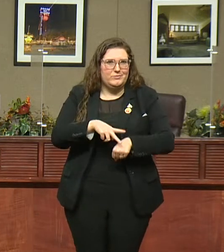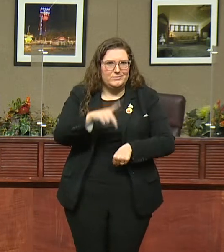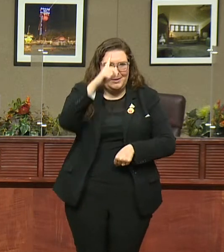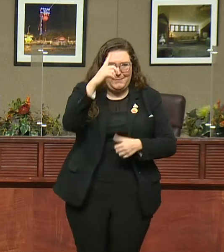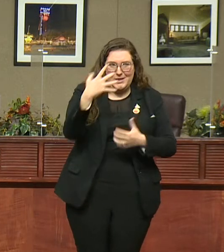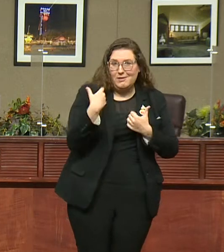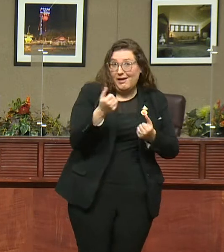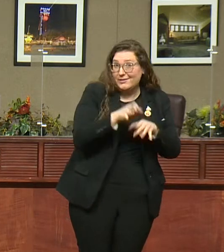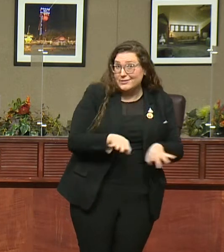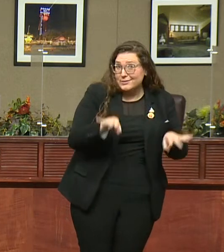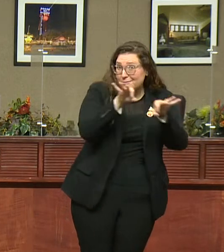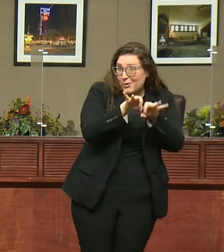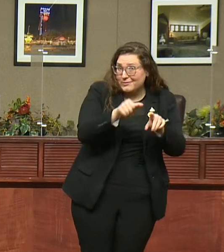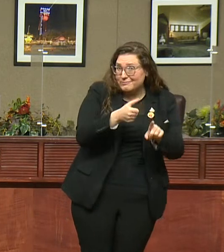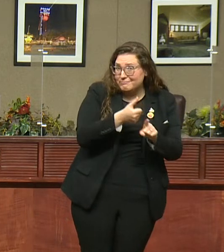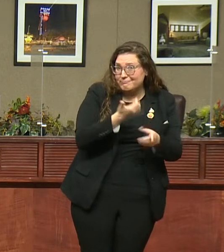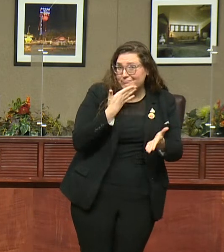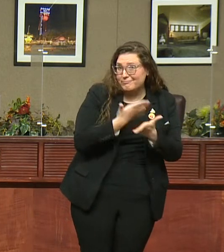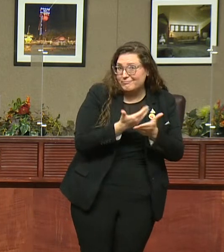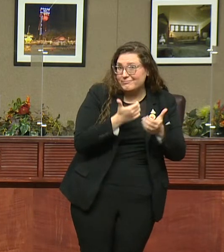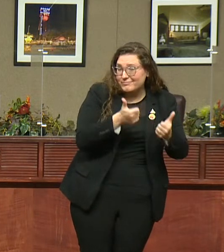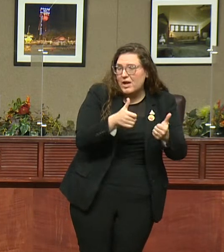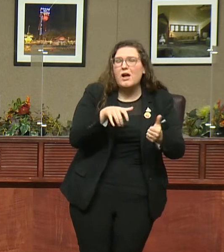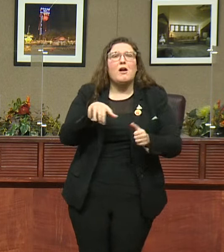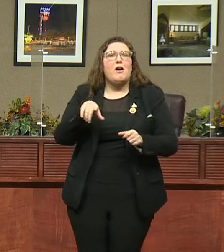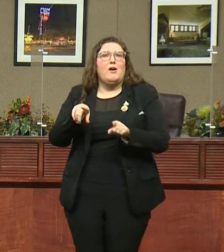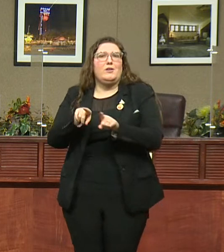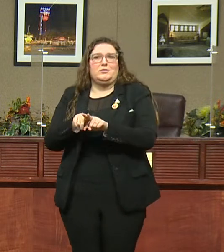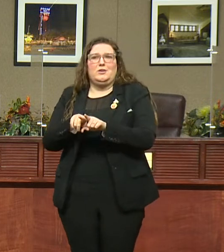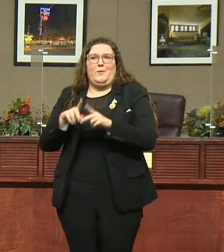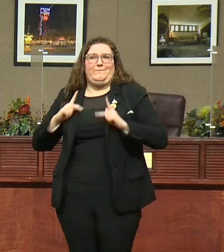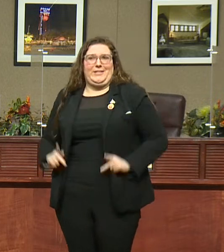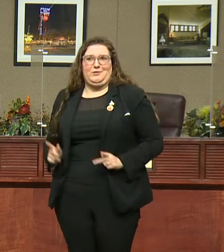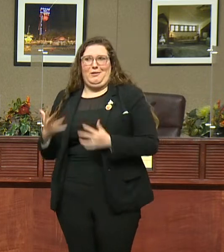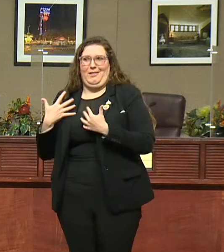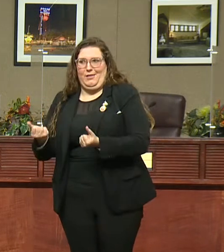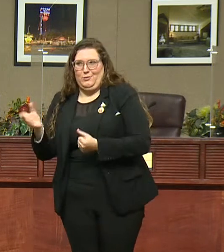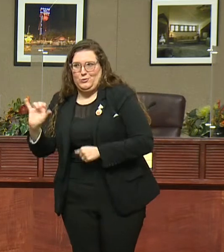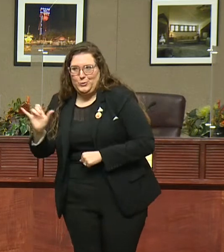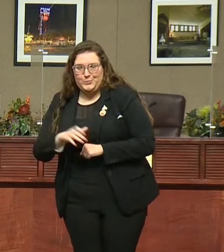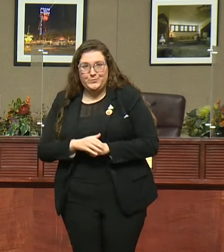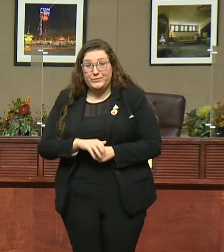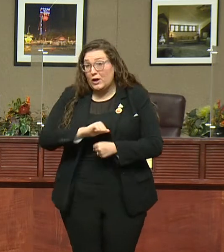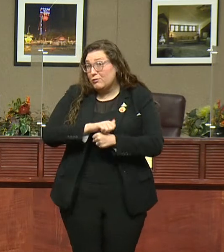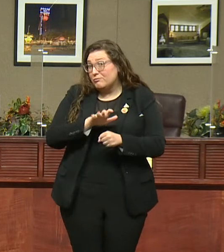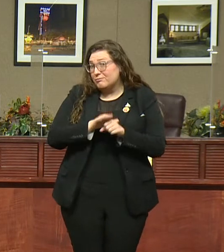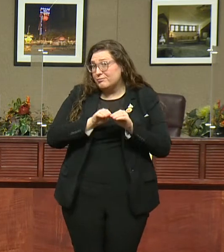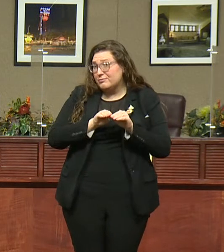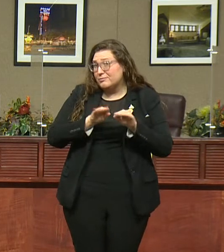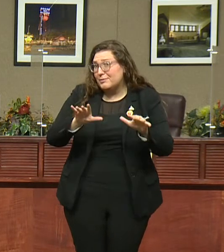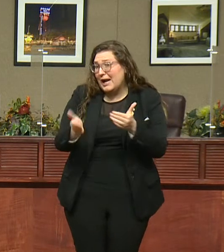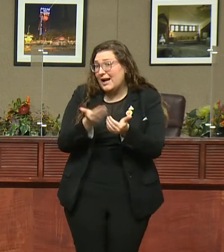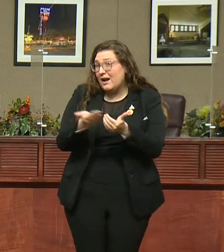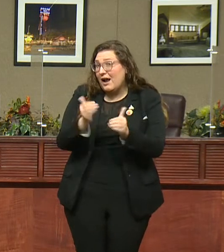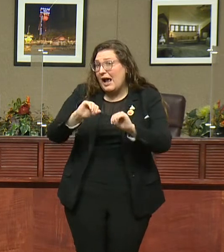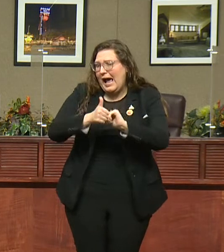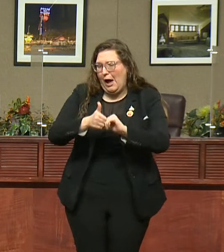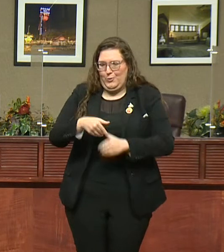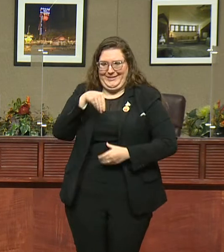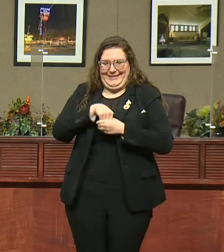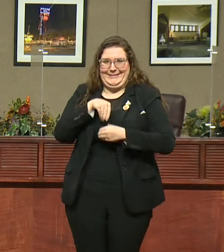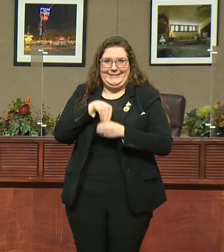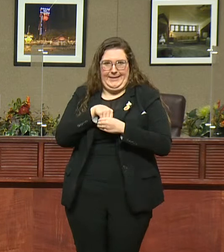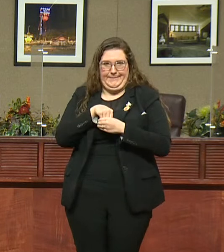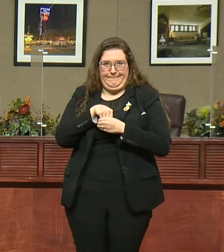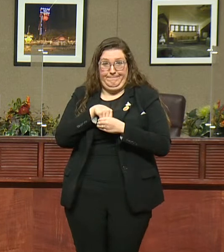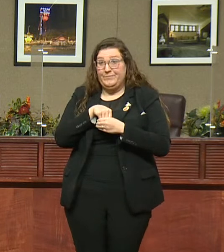pandemic. We know that COVID spreads more easily indoors than outdoors, so we know that being close to people